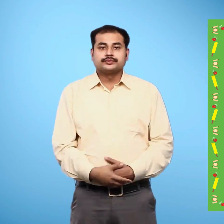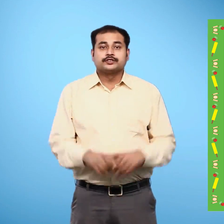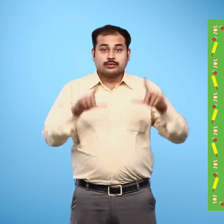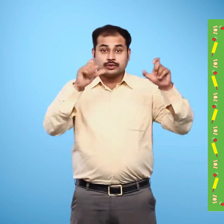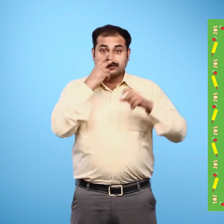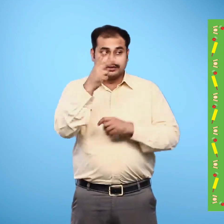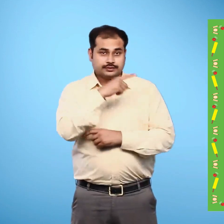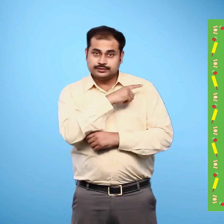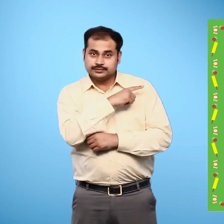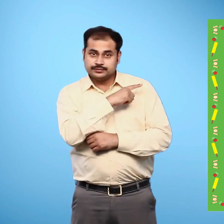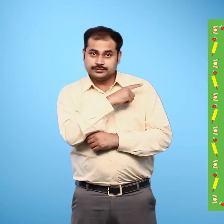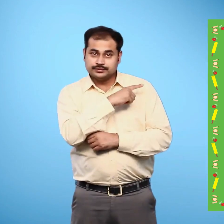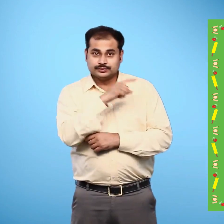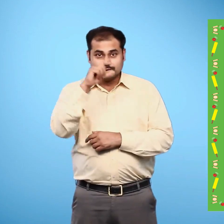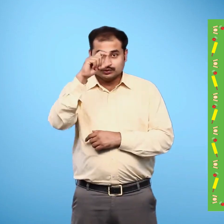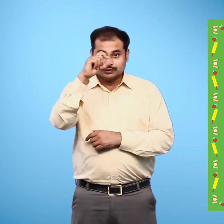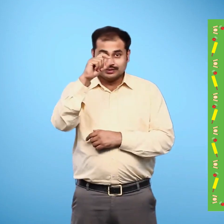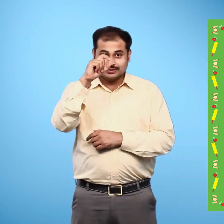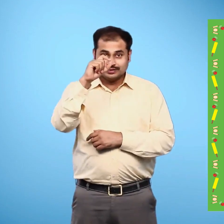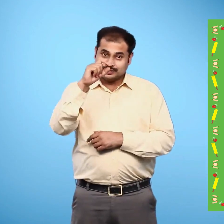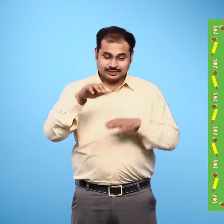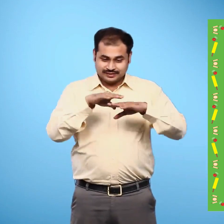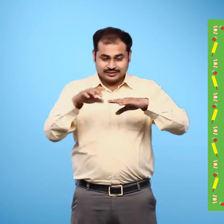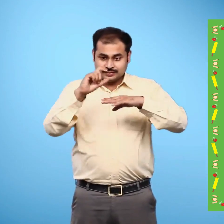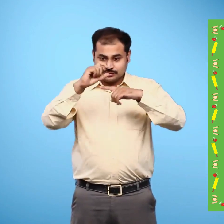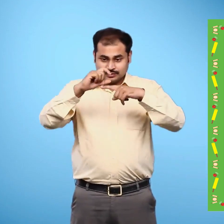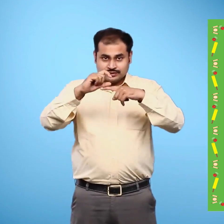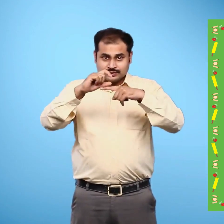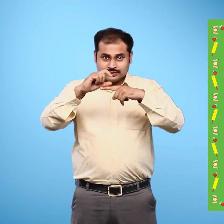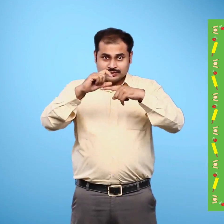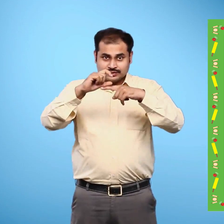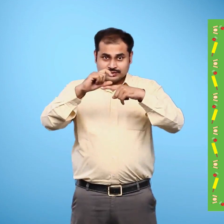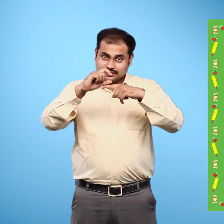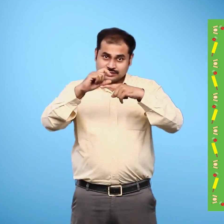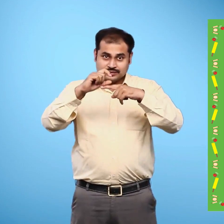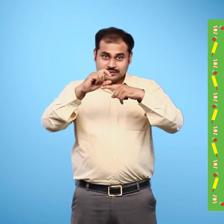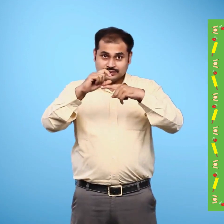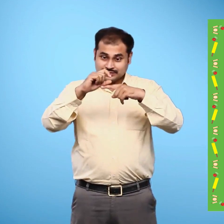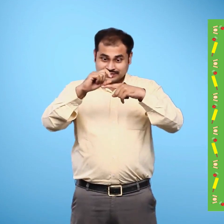Can you make a 1 rupee coin stand like the one shown in picture 3?